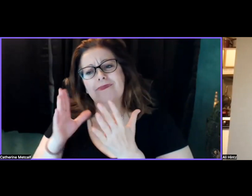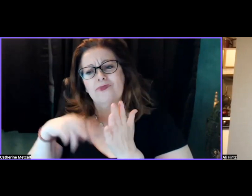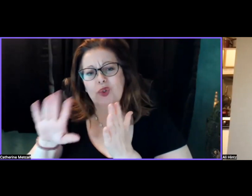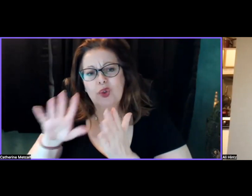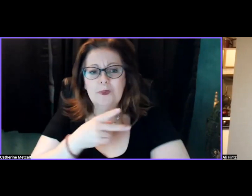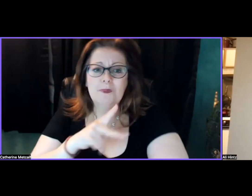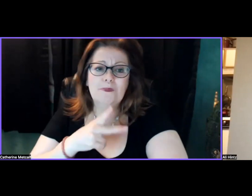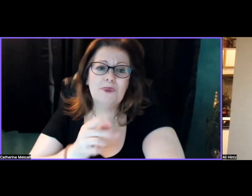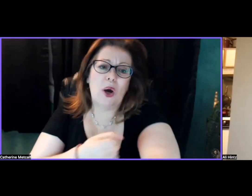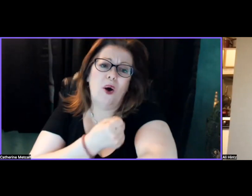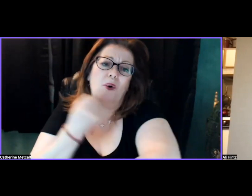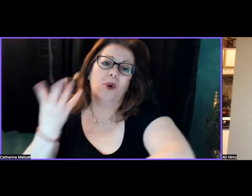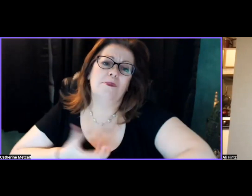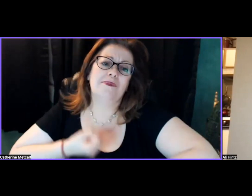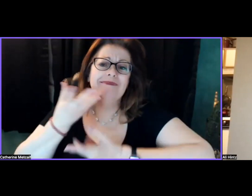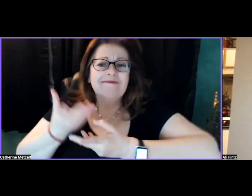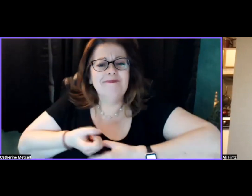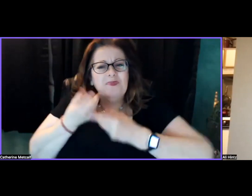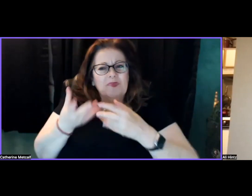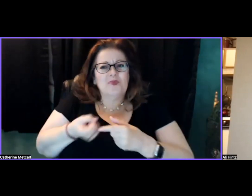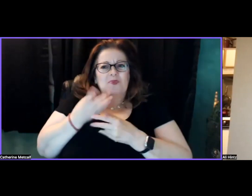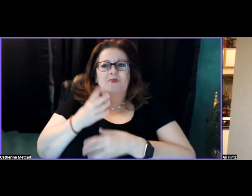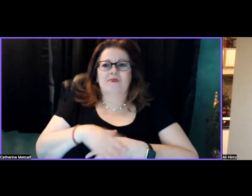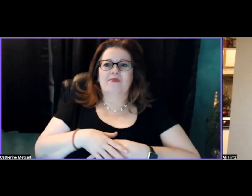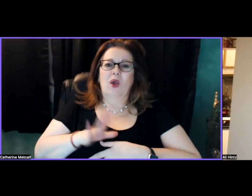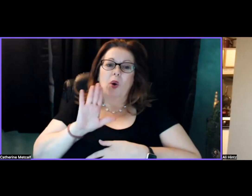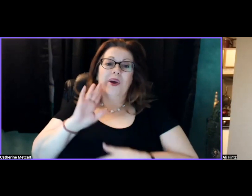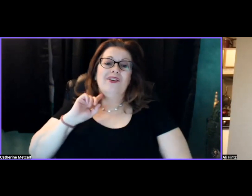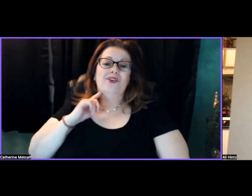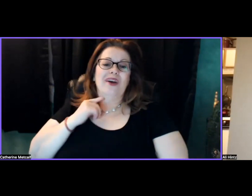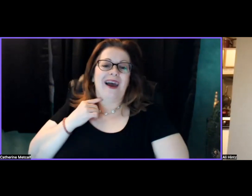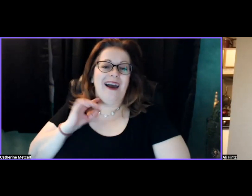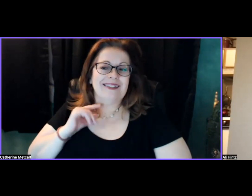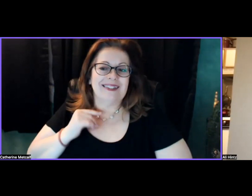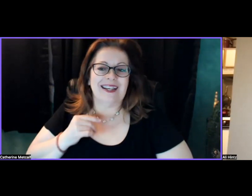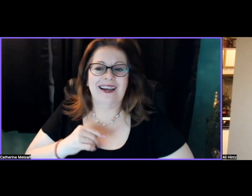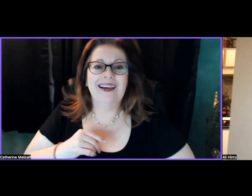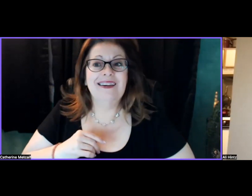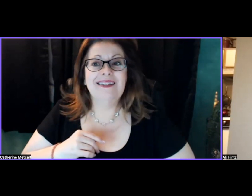In both of these poems, I love the excess that is going on.